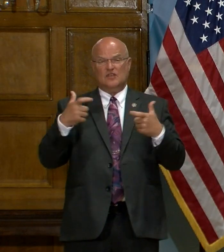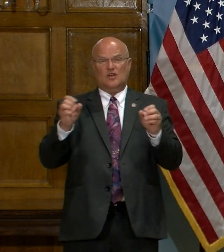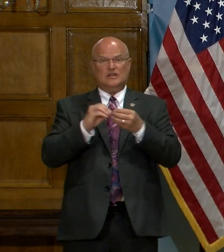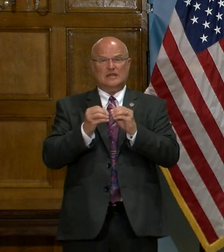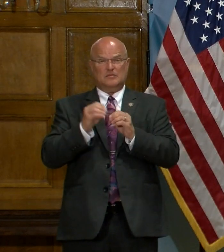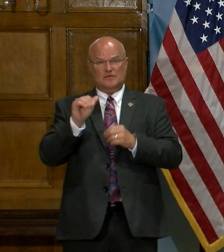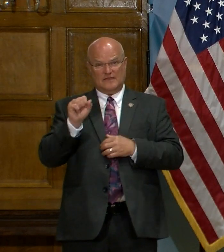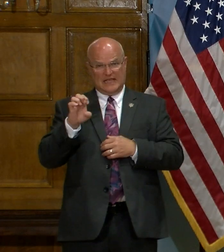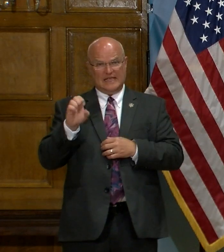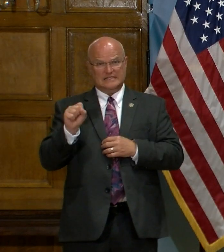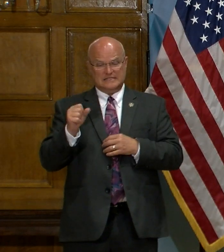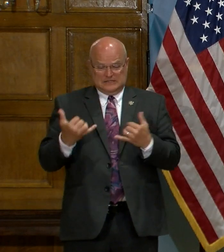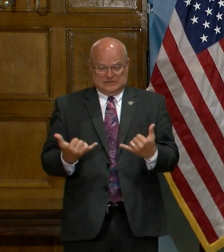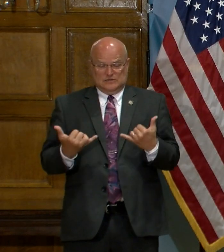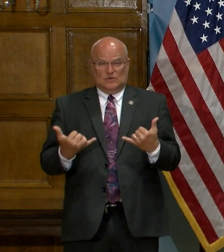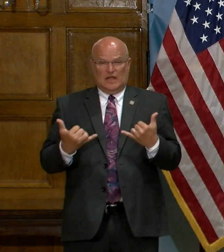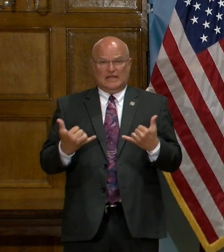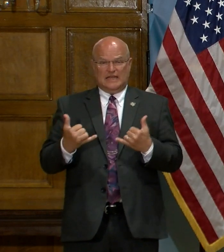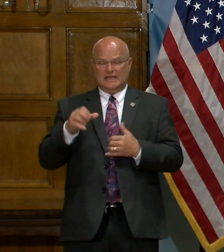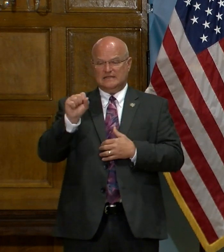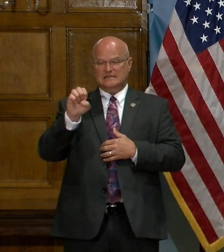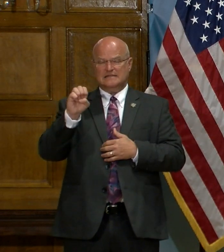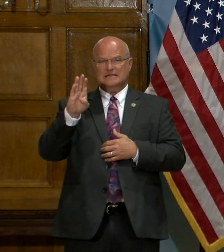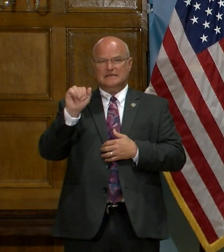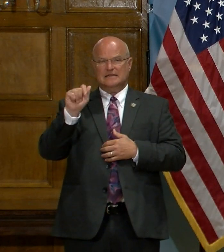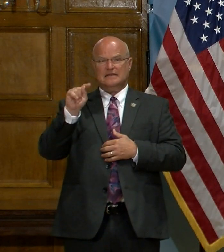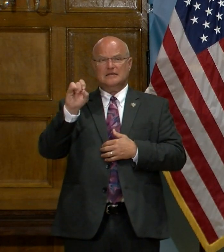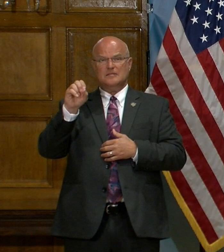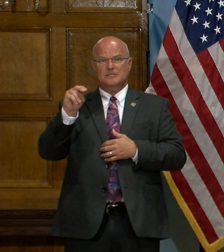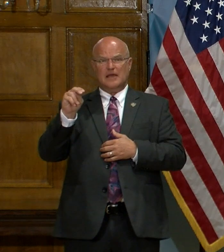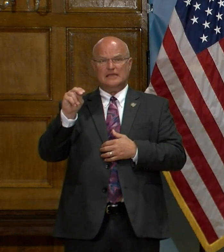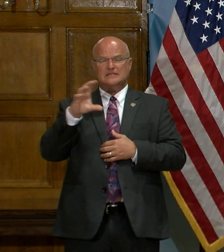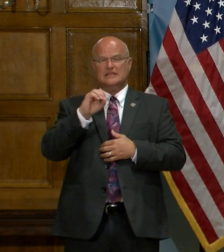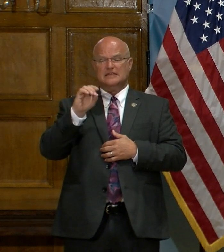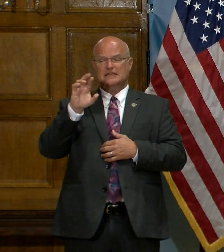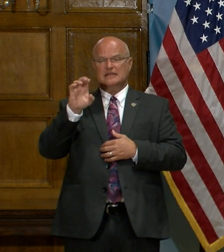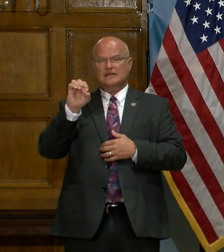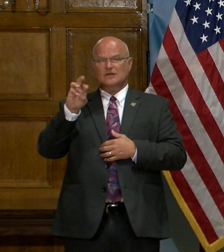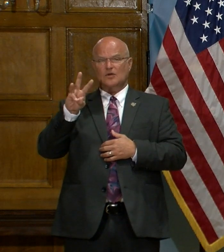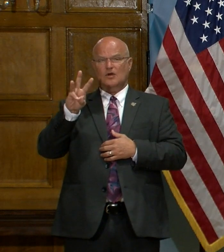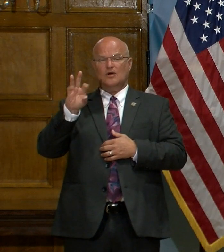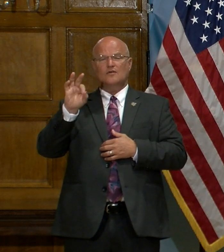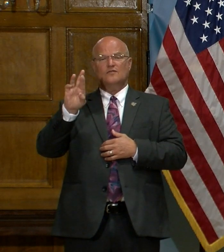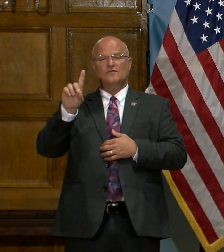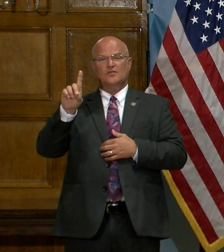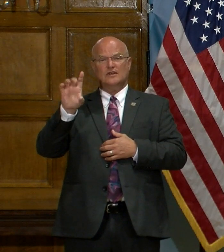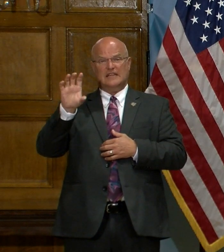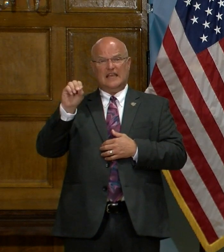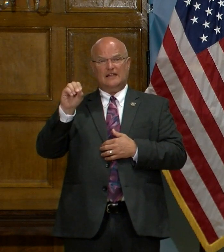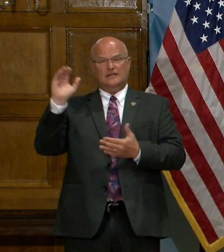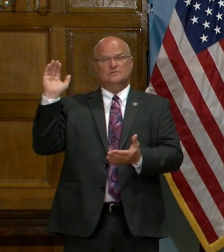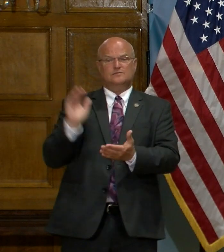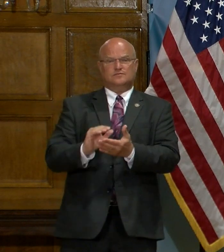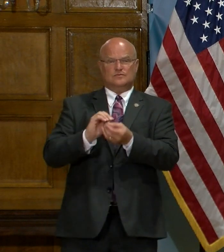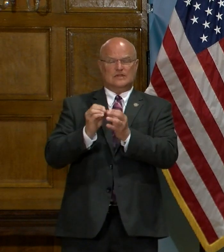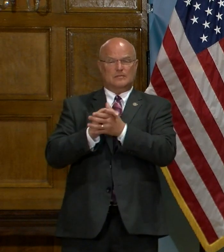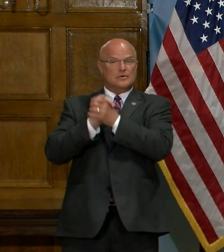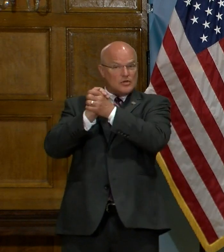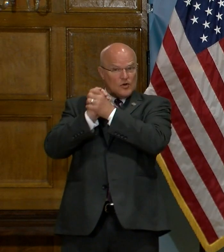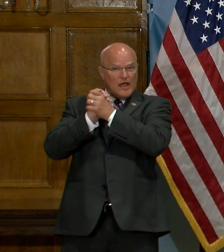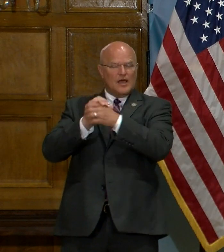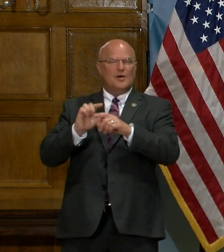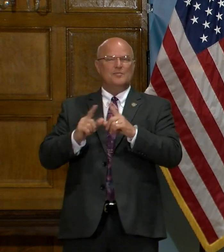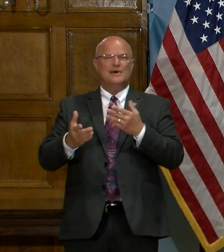large number of cases. Right now, Sebastian and Crawford County have a reduced number of cases. Congratulations to them, but